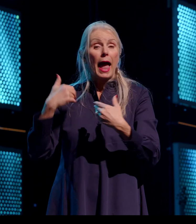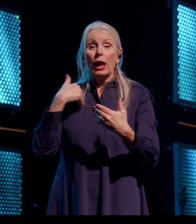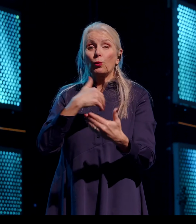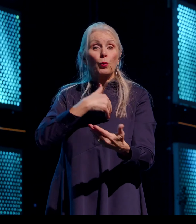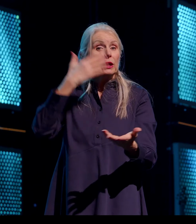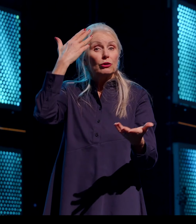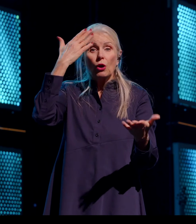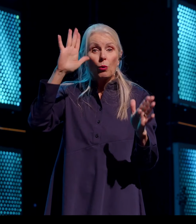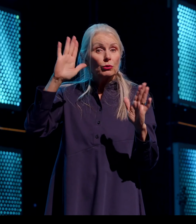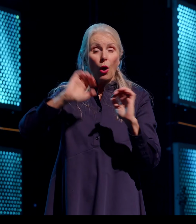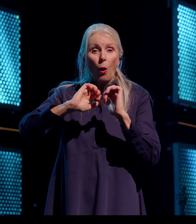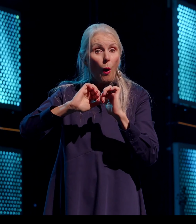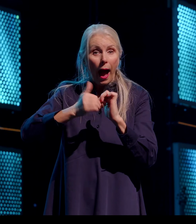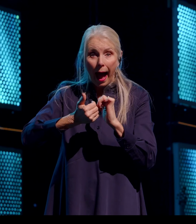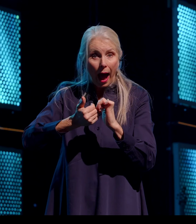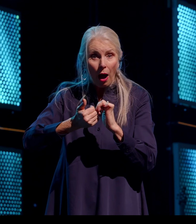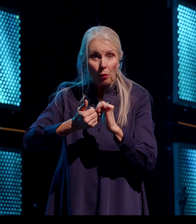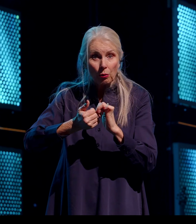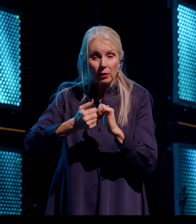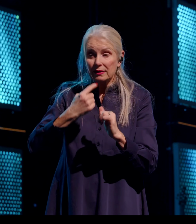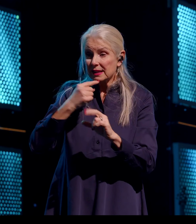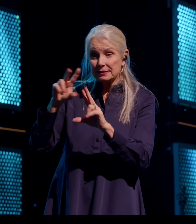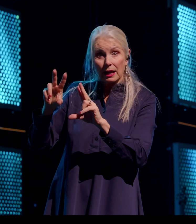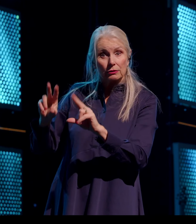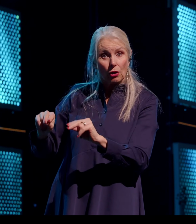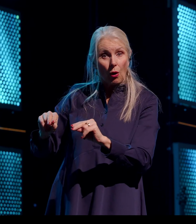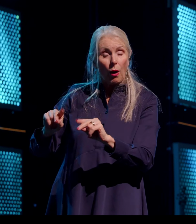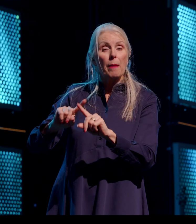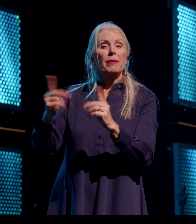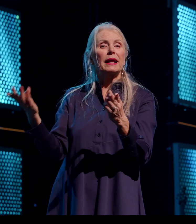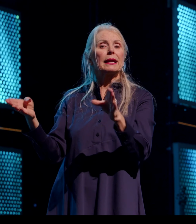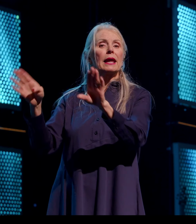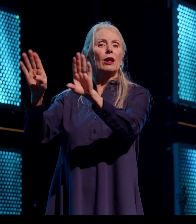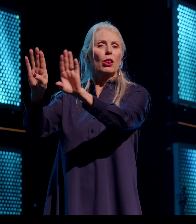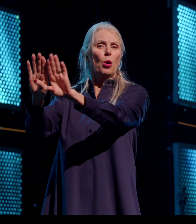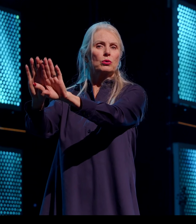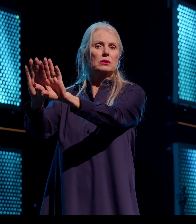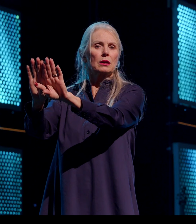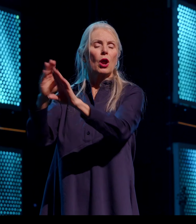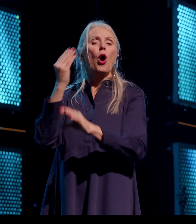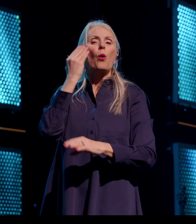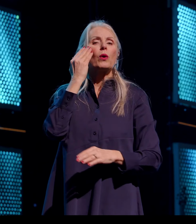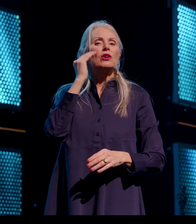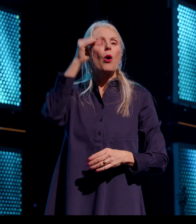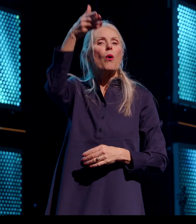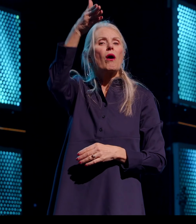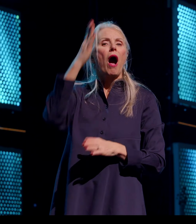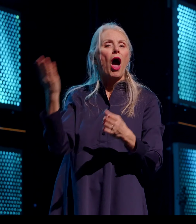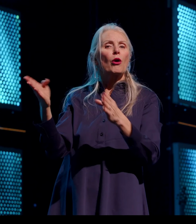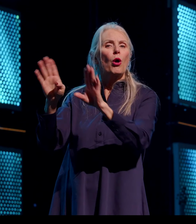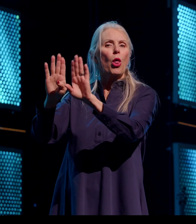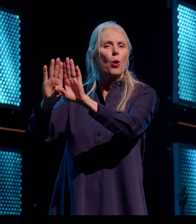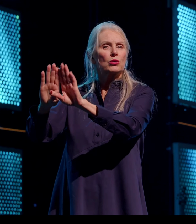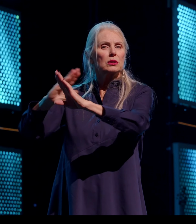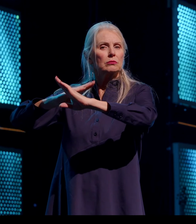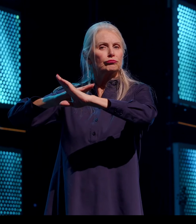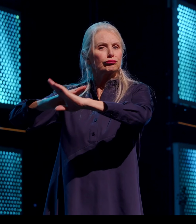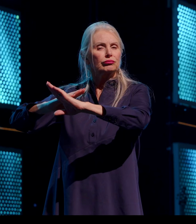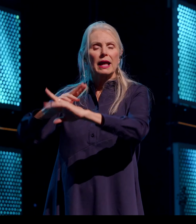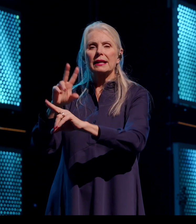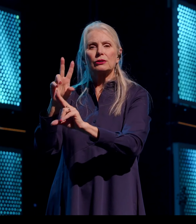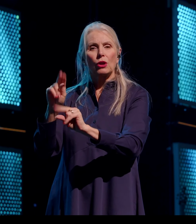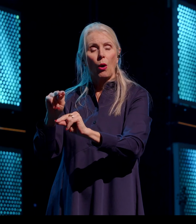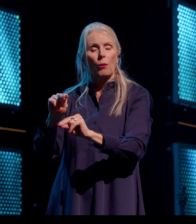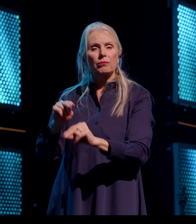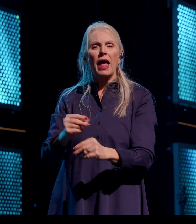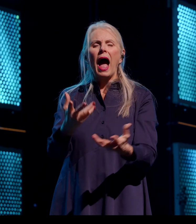we don't know how the Spirit of Jesus kept it from happening. He just closed that door. We know God closed that door. I want to